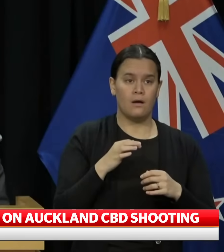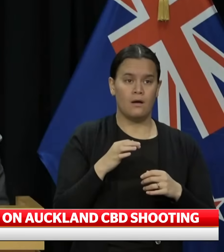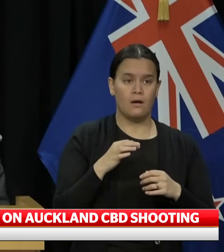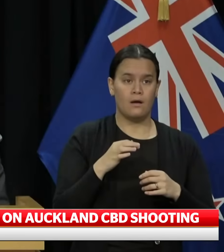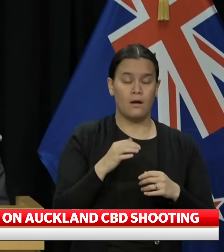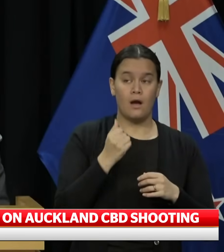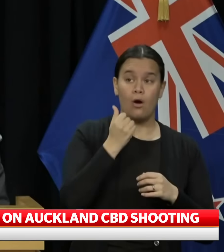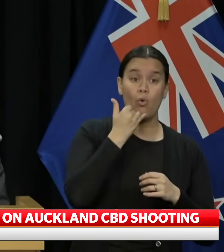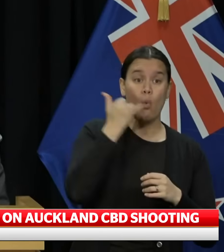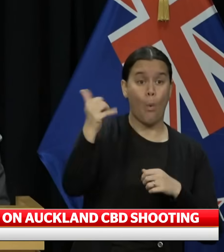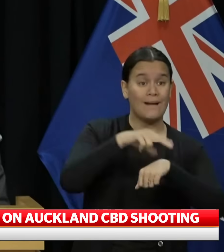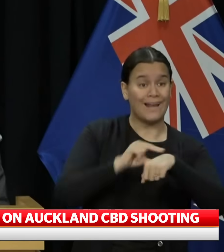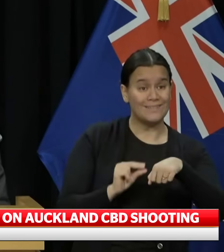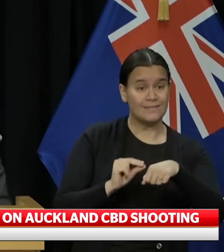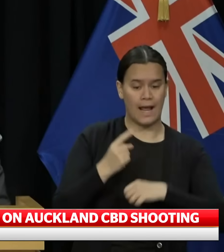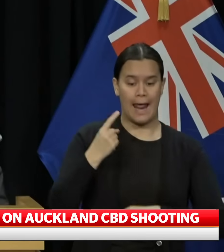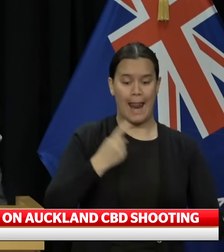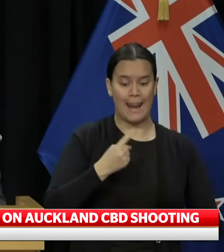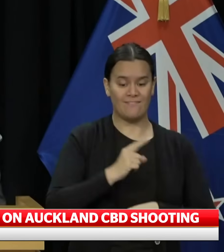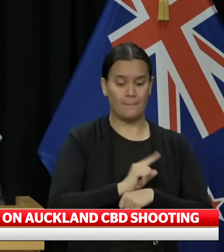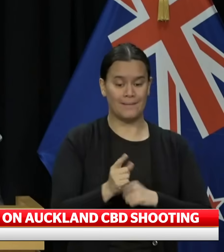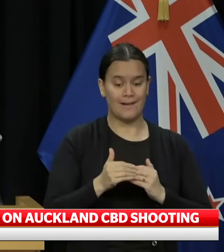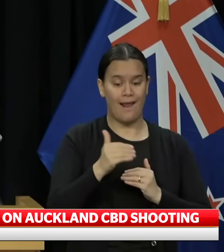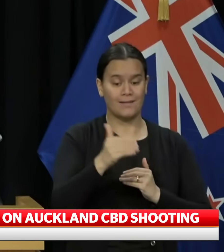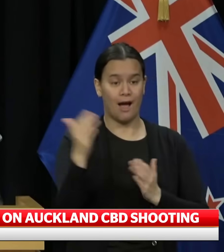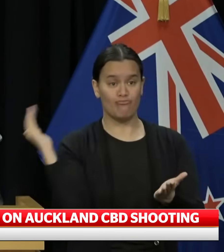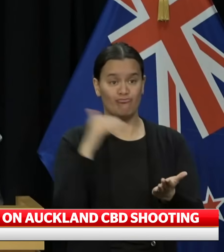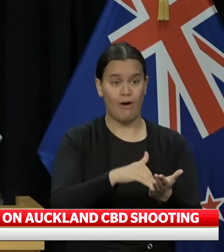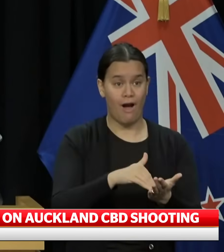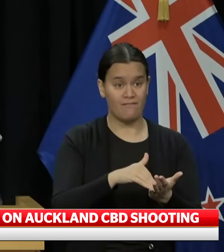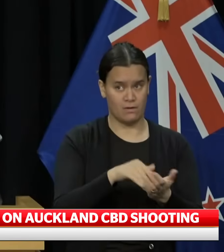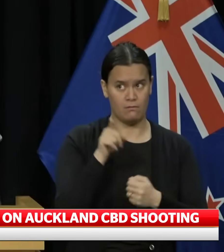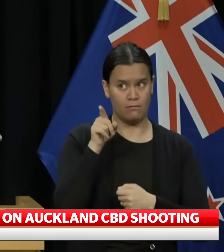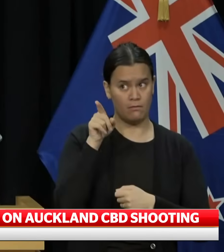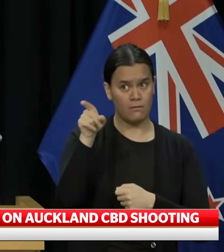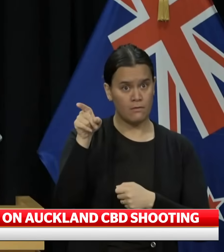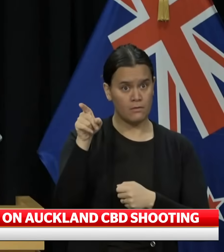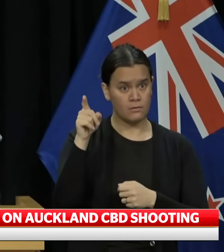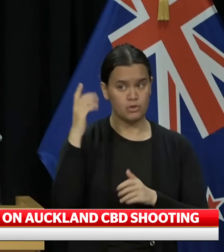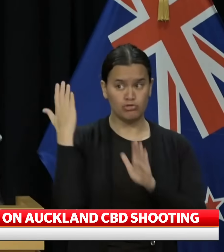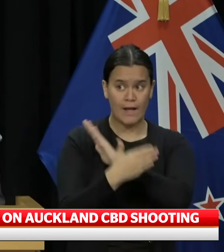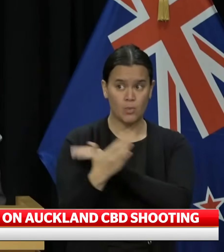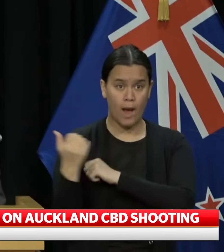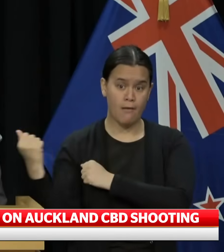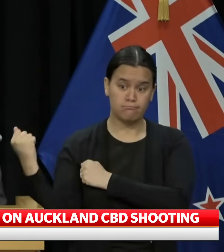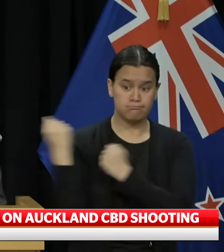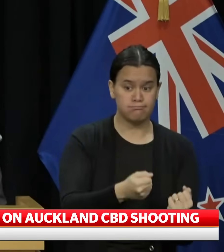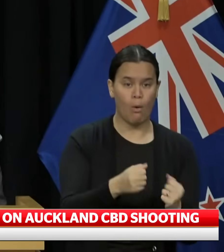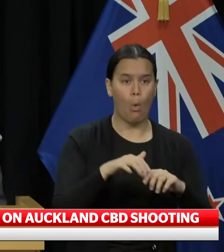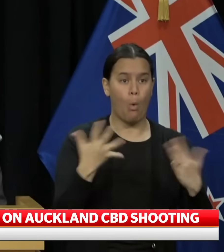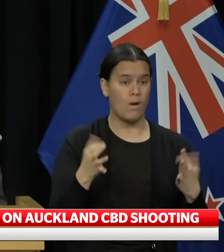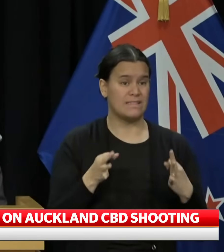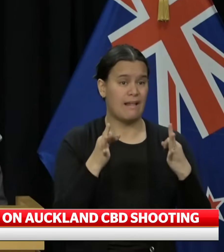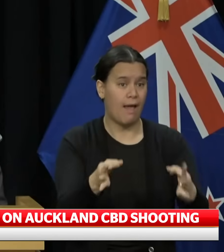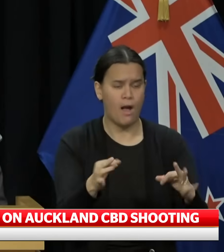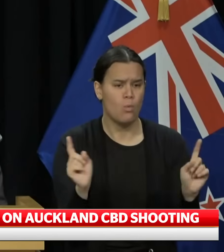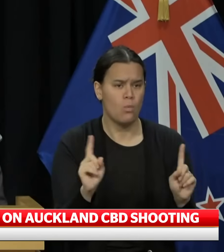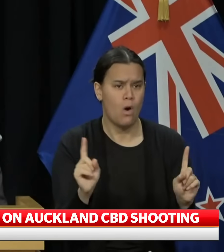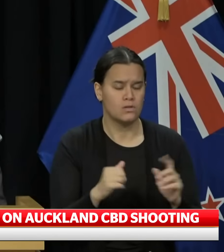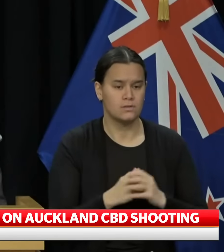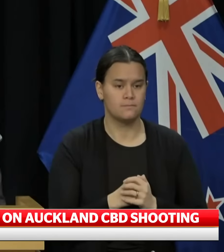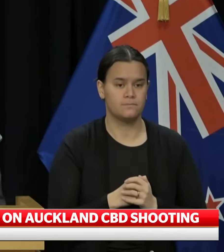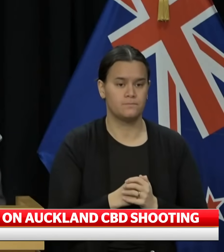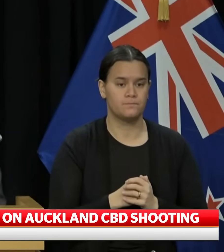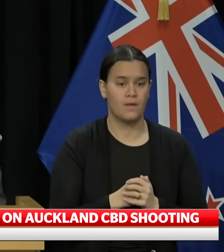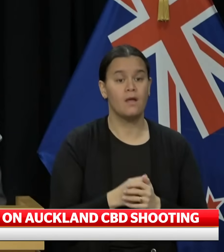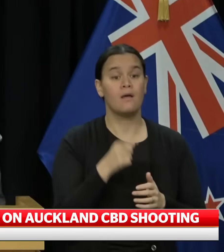minutes. The police Eagle helicopter was pretty much immediately dispatched, was en route within 3 minutes of the call